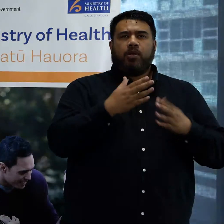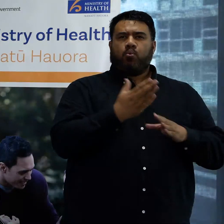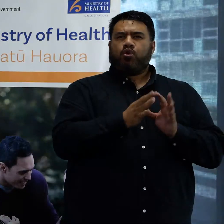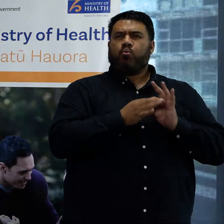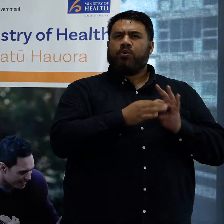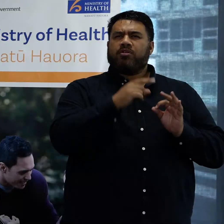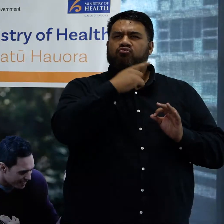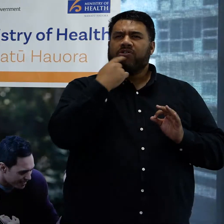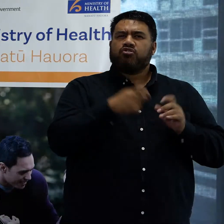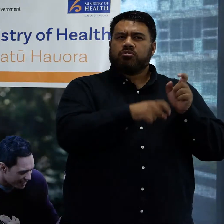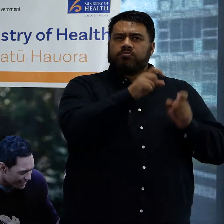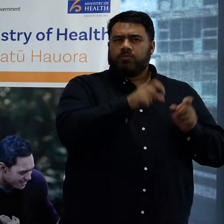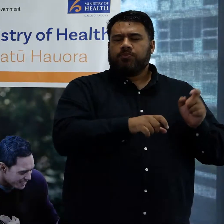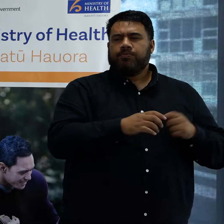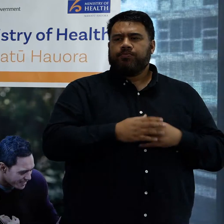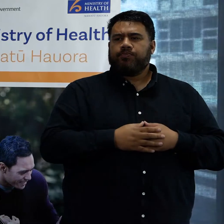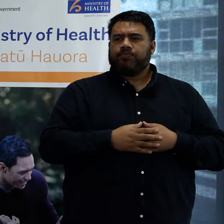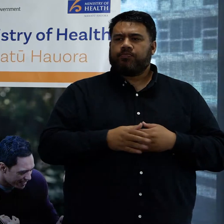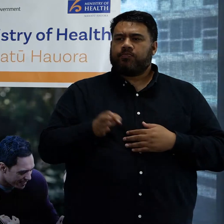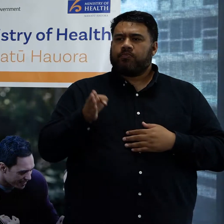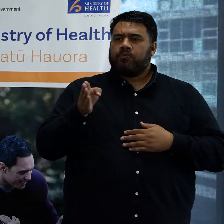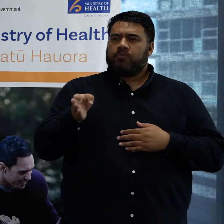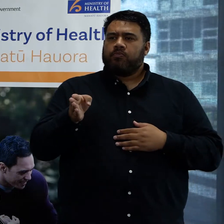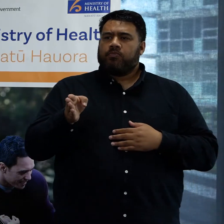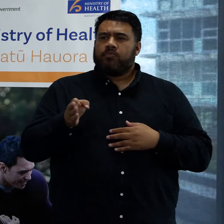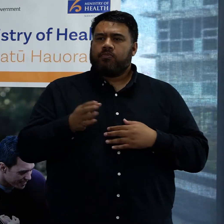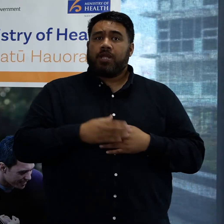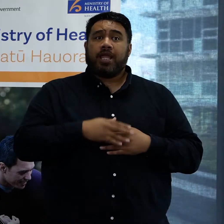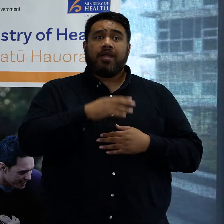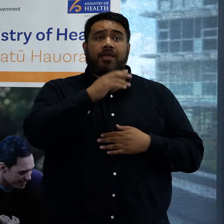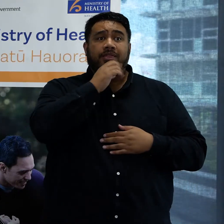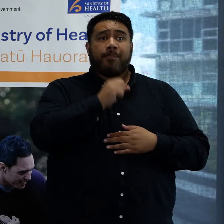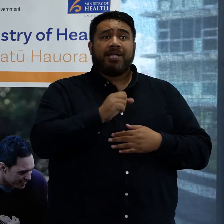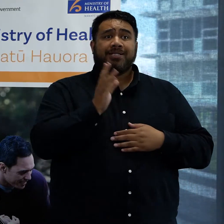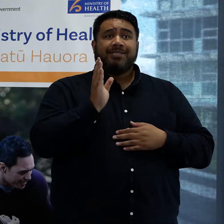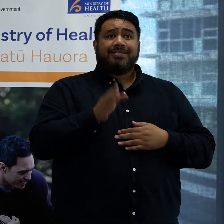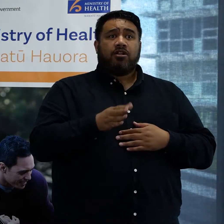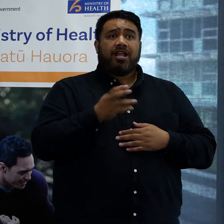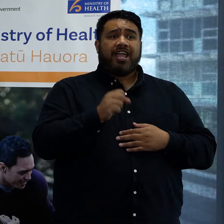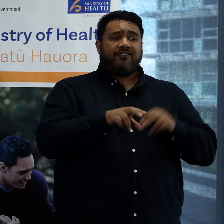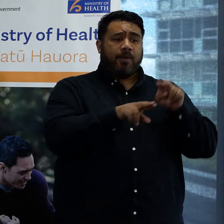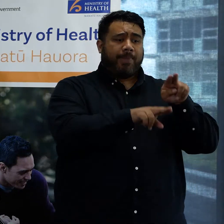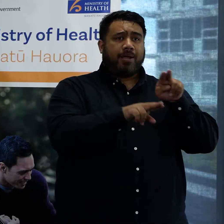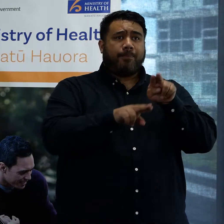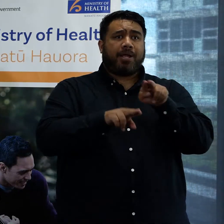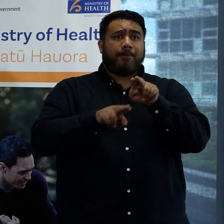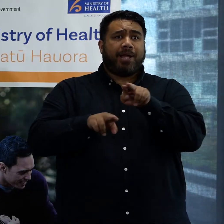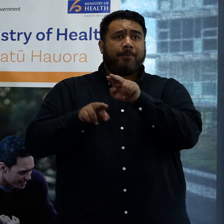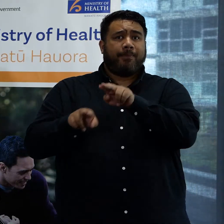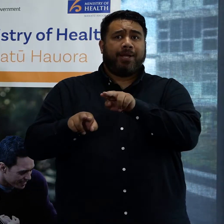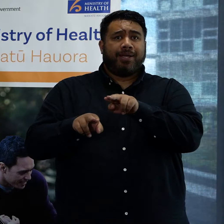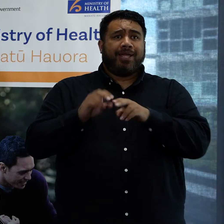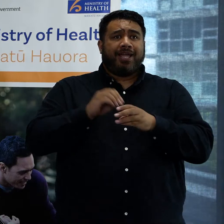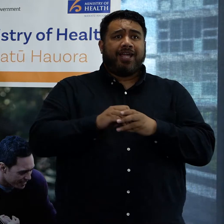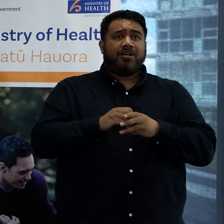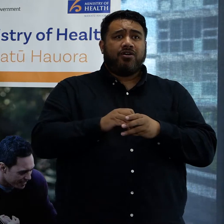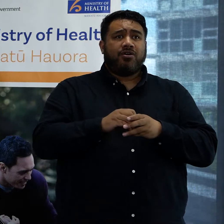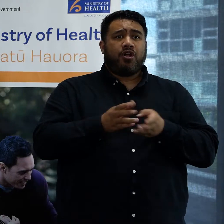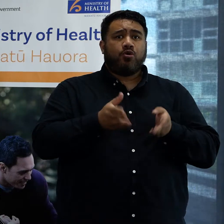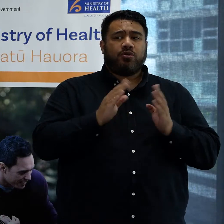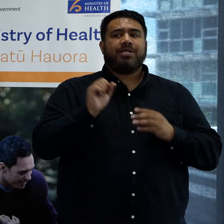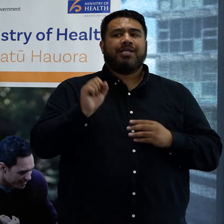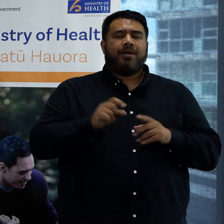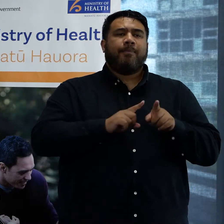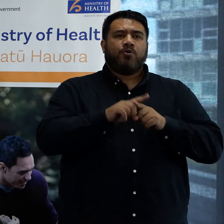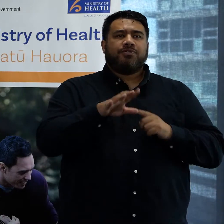current guests in the facility. And are men still double bunking? There are still, most of them are still in twin rooms, yes. And